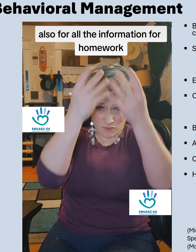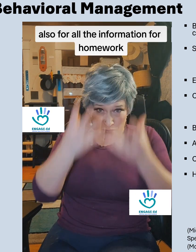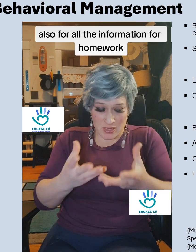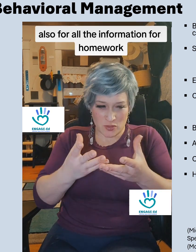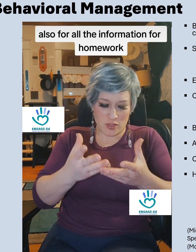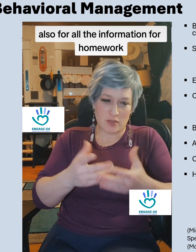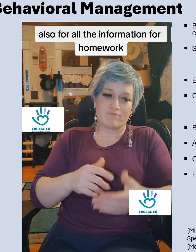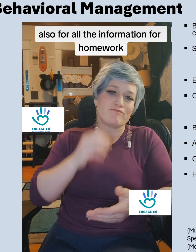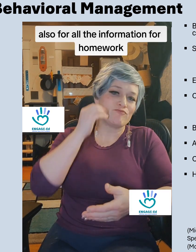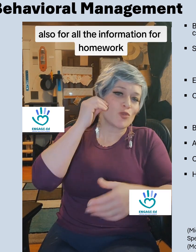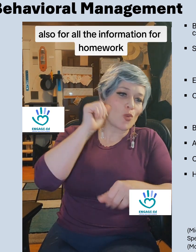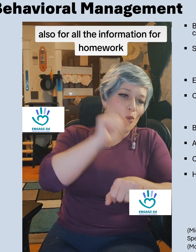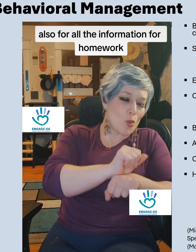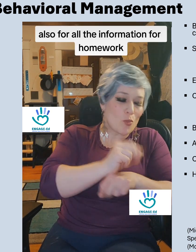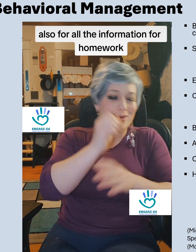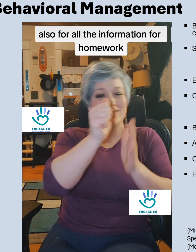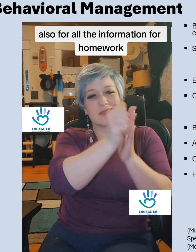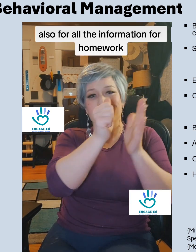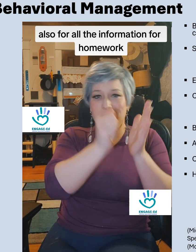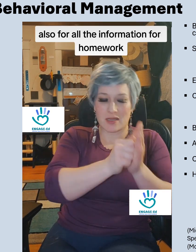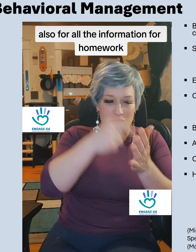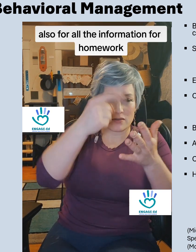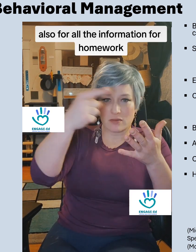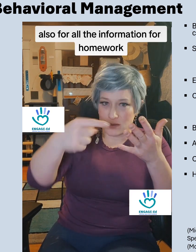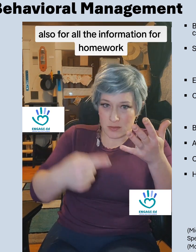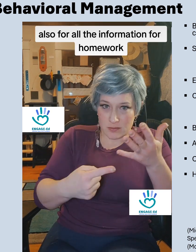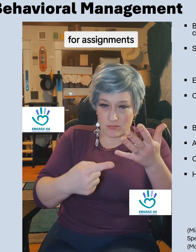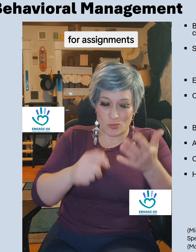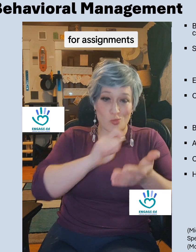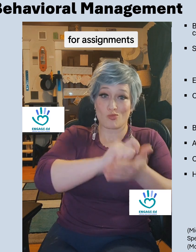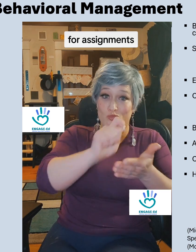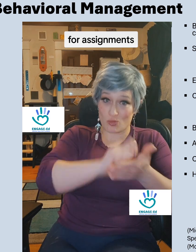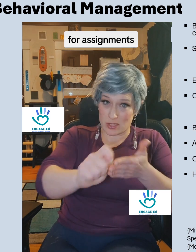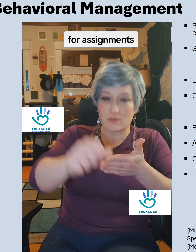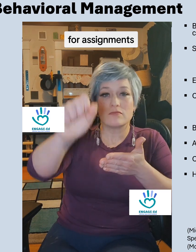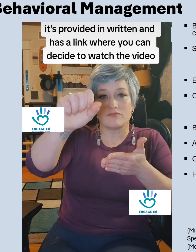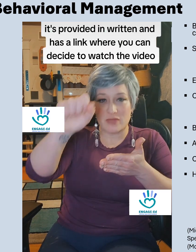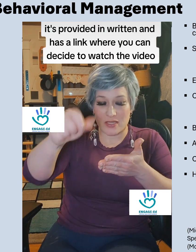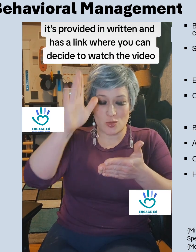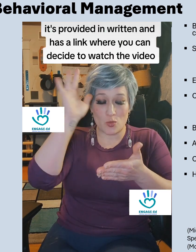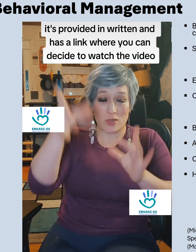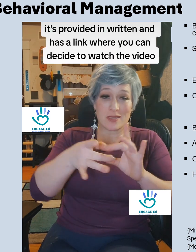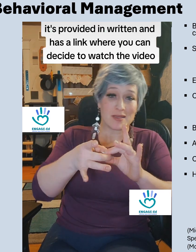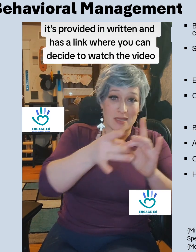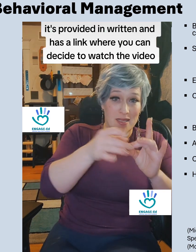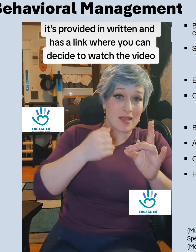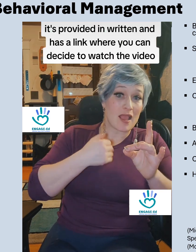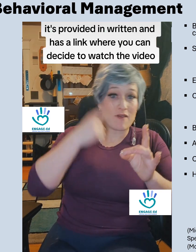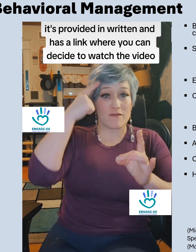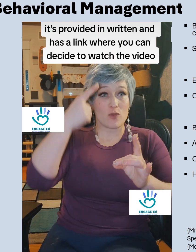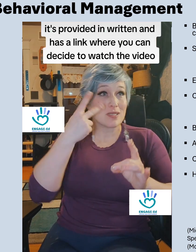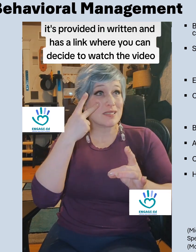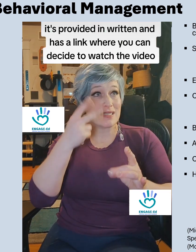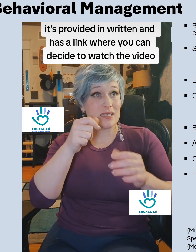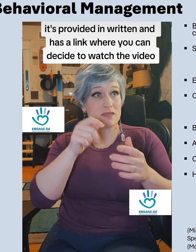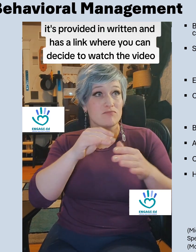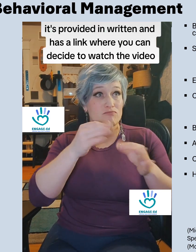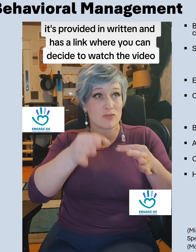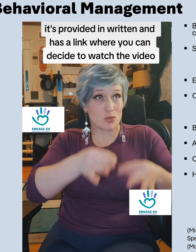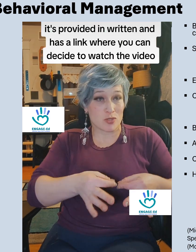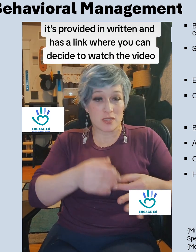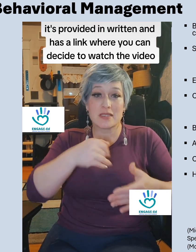Also, for all the information, for homework, for assignments, it's provided in written and has a